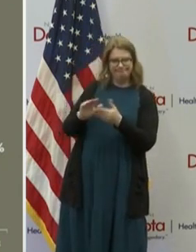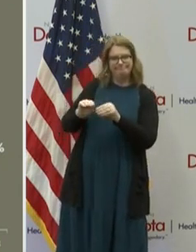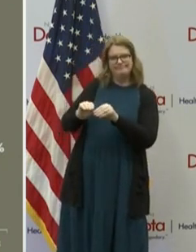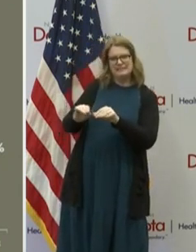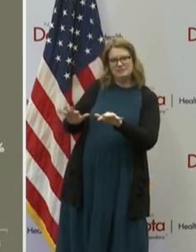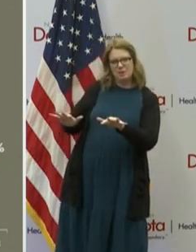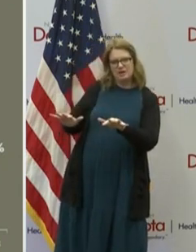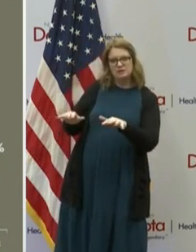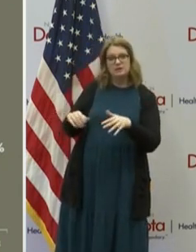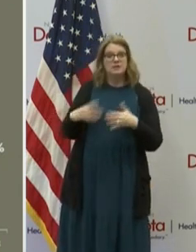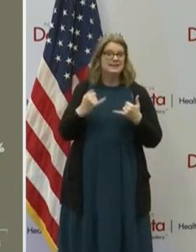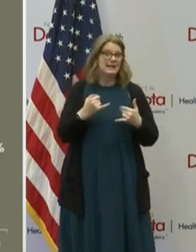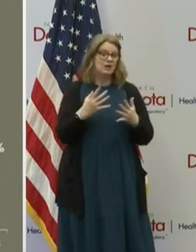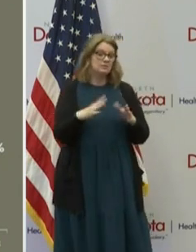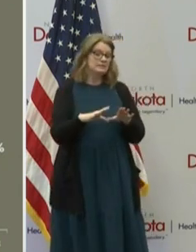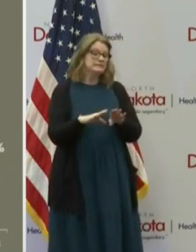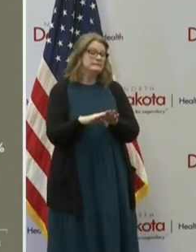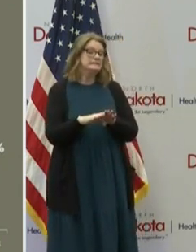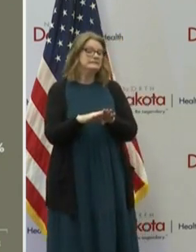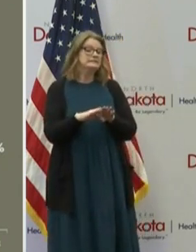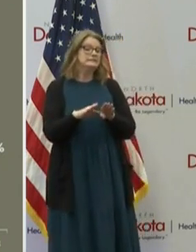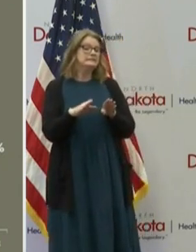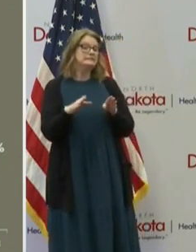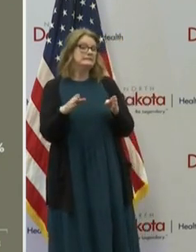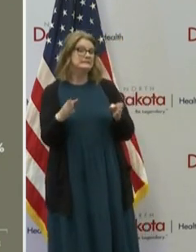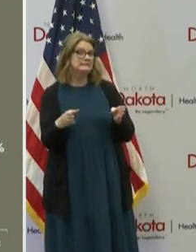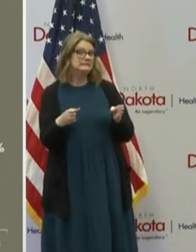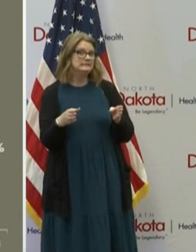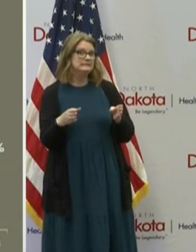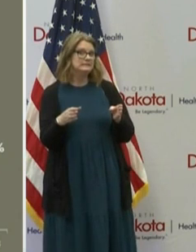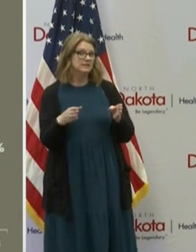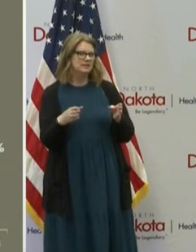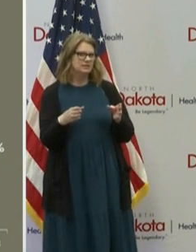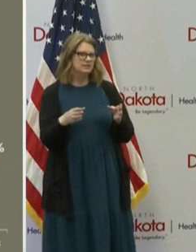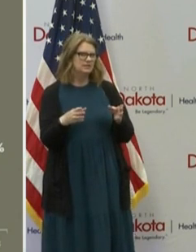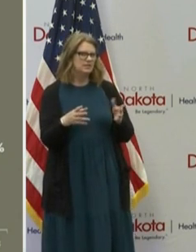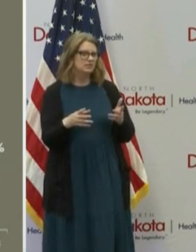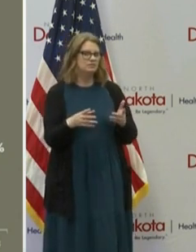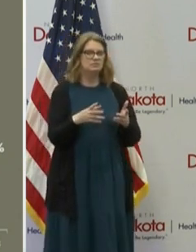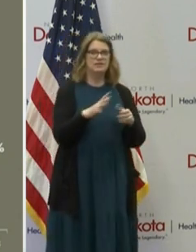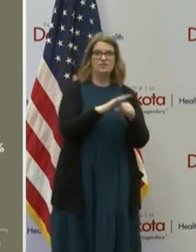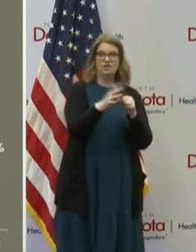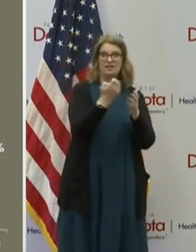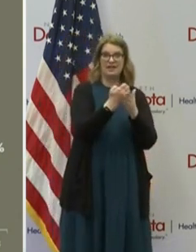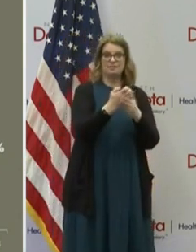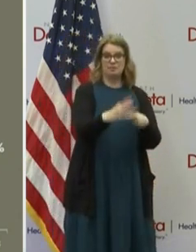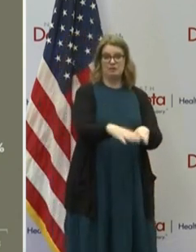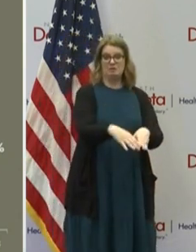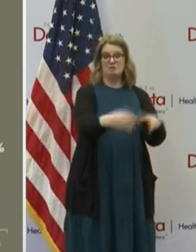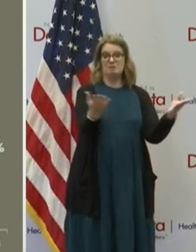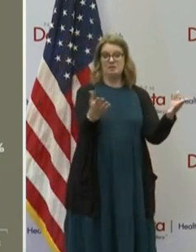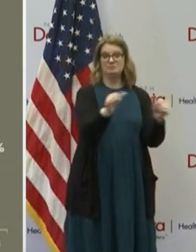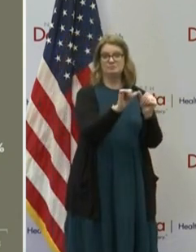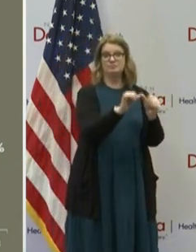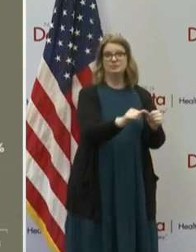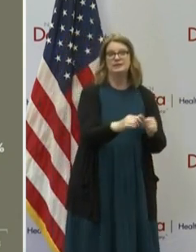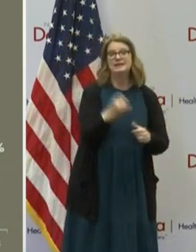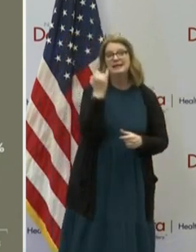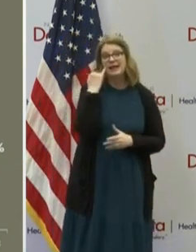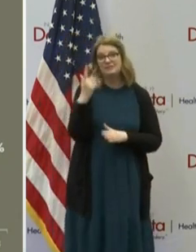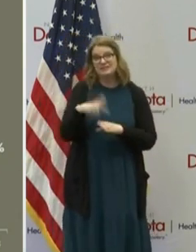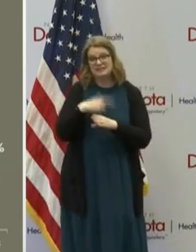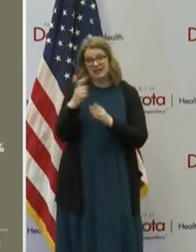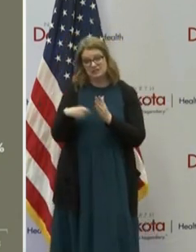open up, we have to understand that, not like the entire economy where we want it to open up and stay open, if we open up long-term